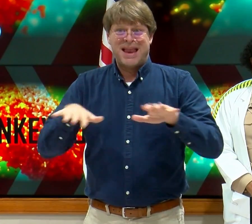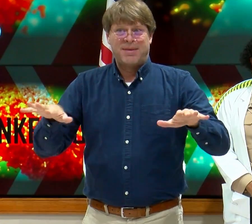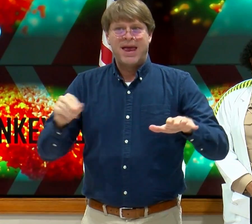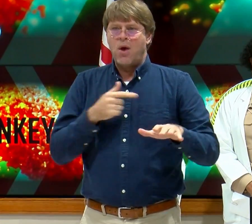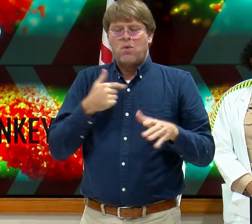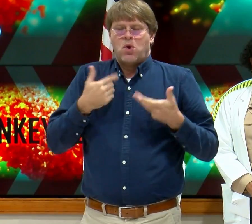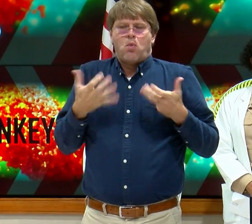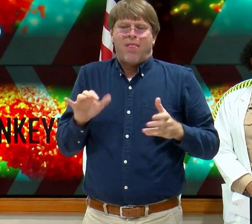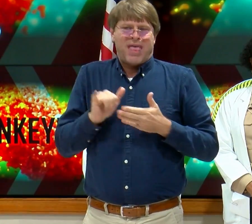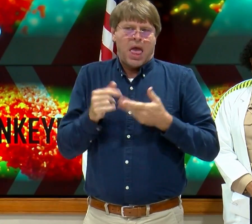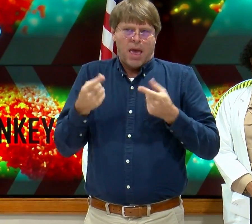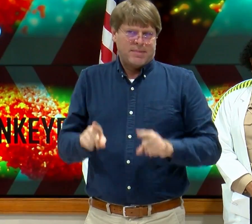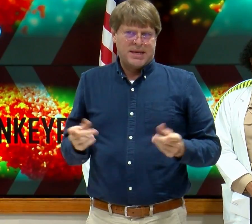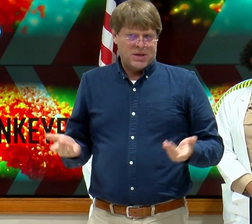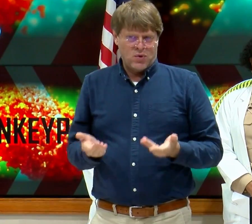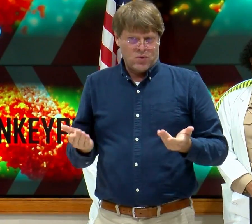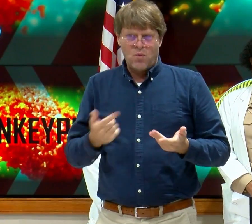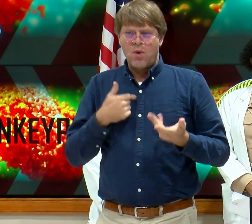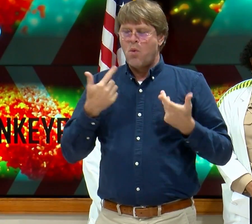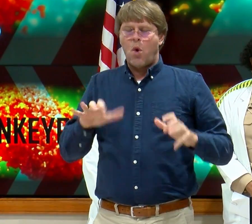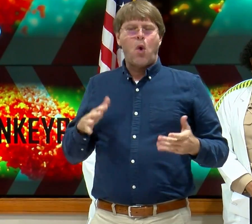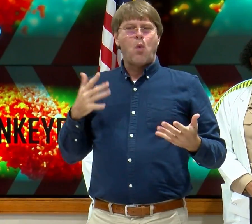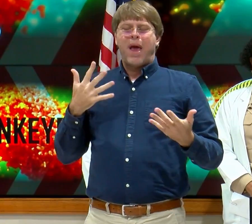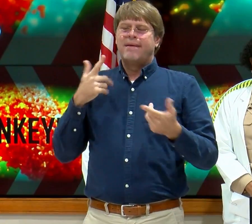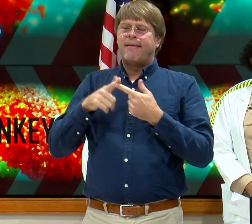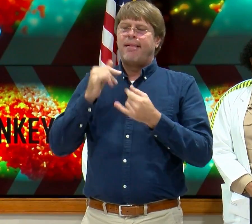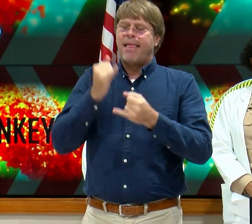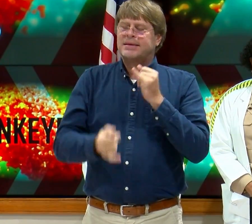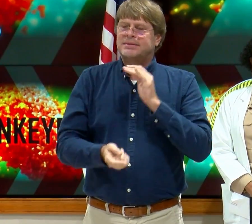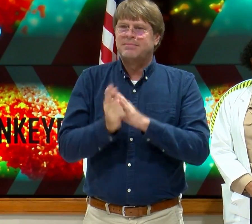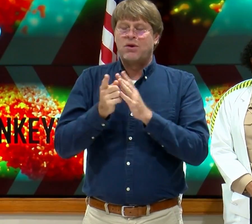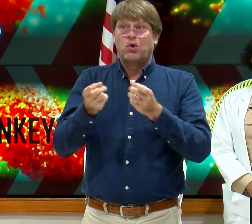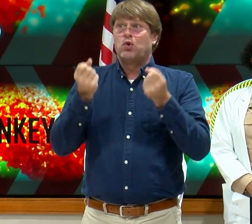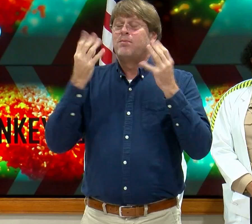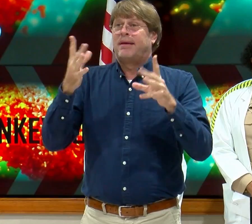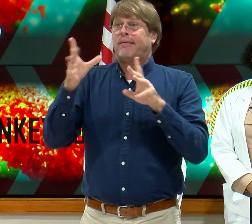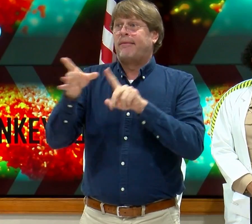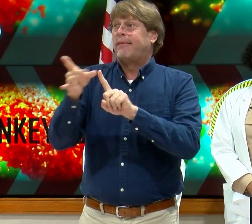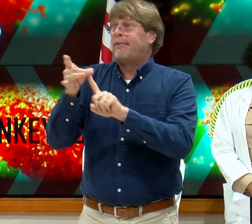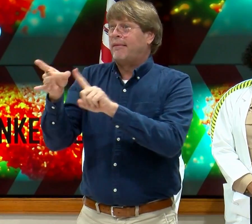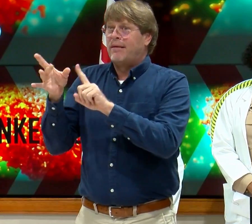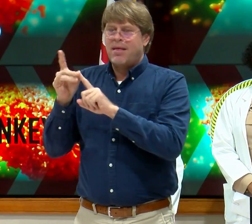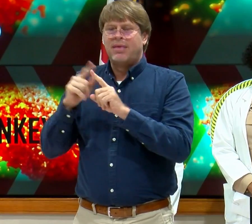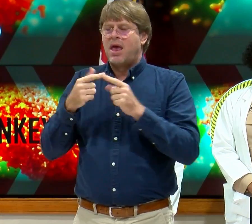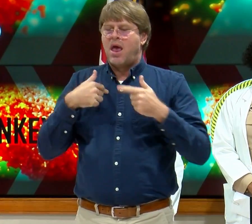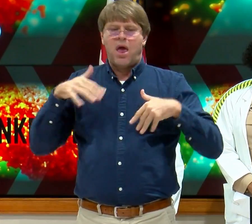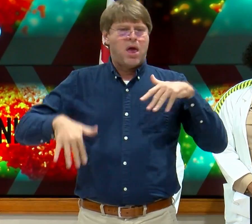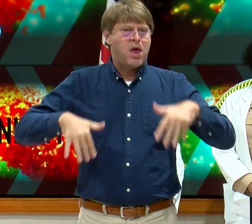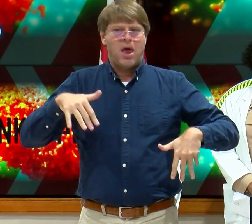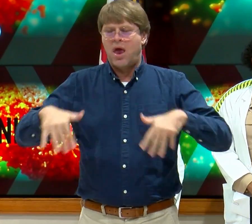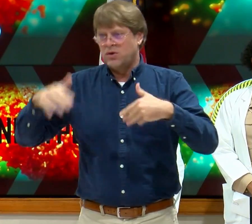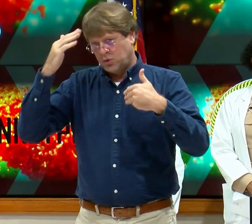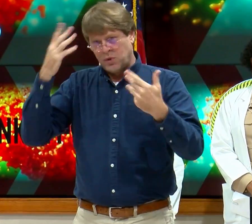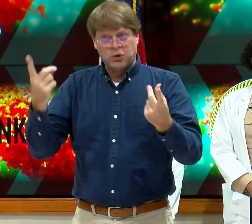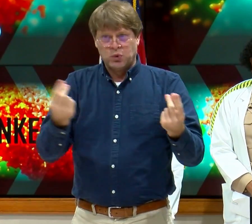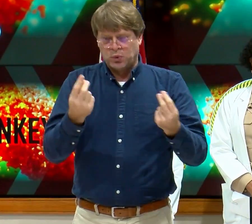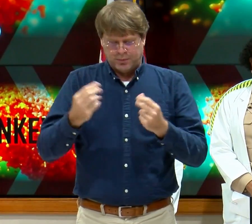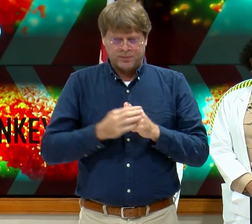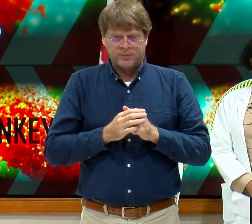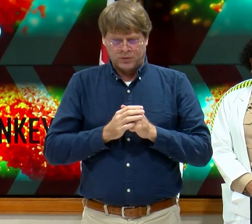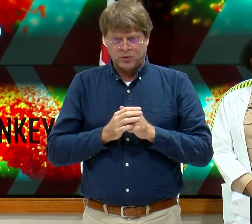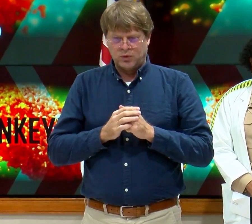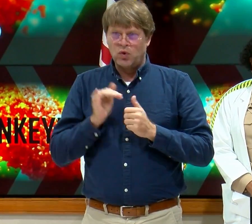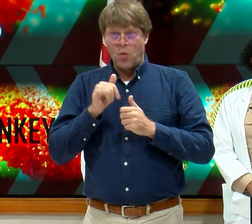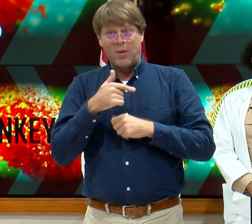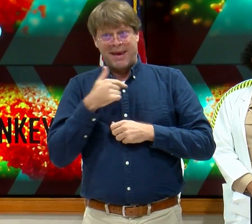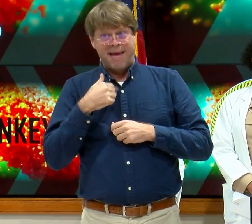we don't want to wait until the cases become so many that we find ourselves behind the 8 ball. So we are